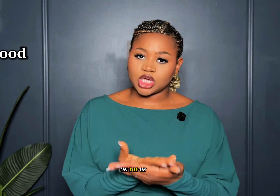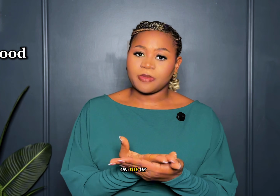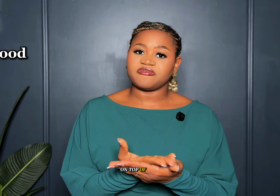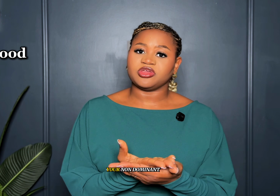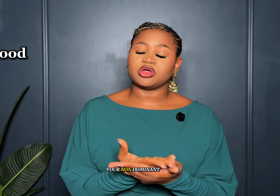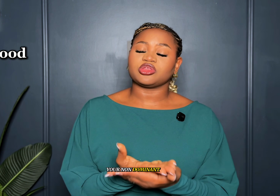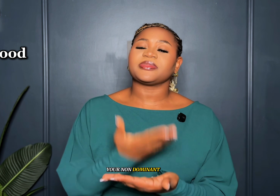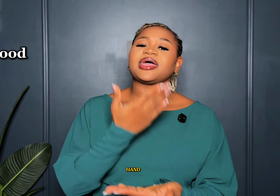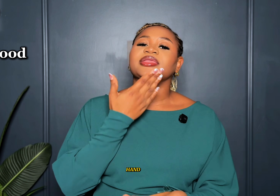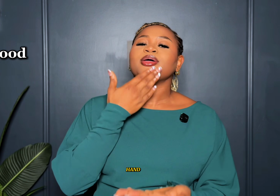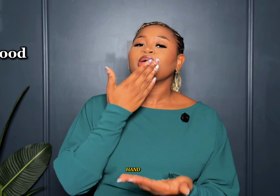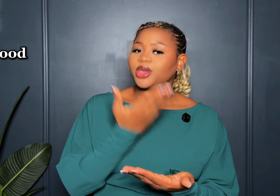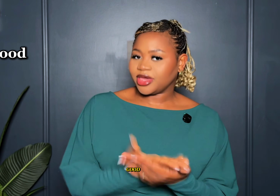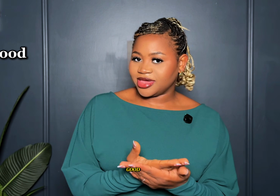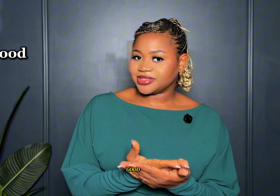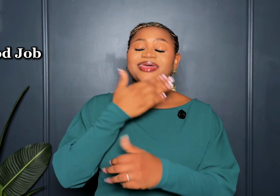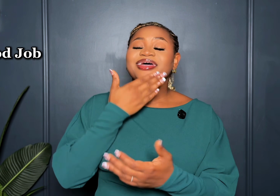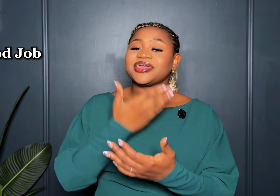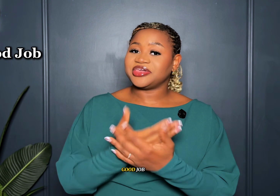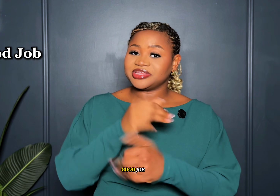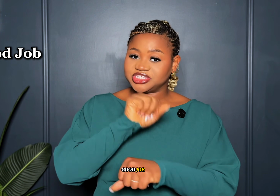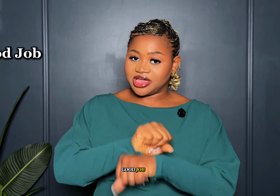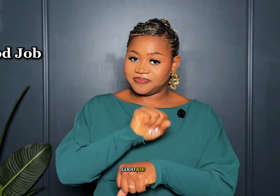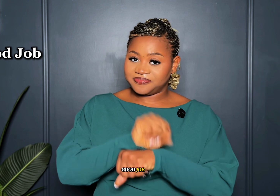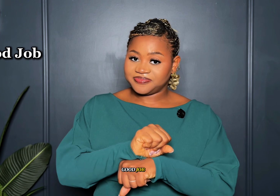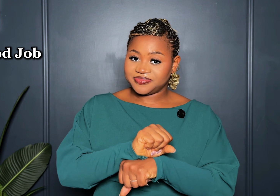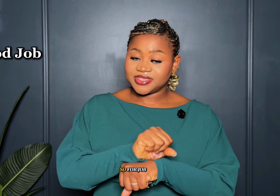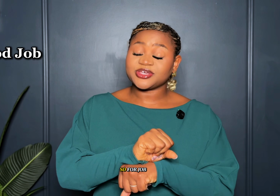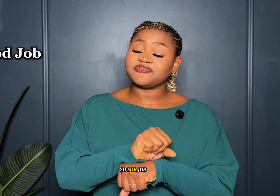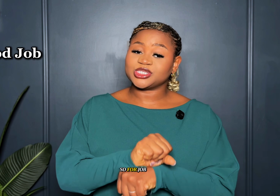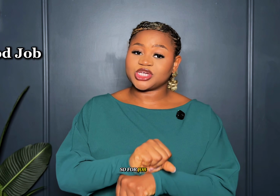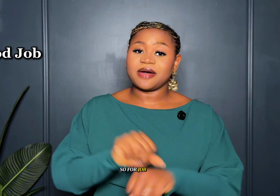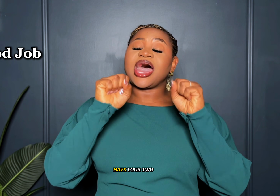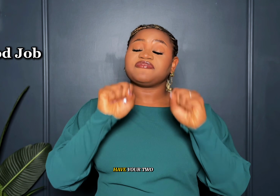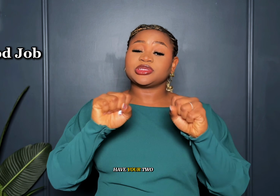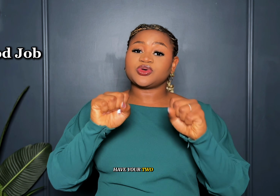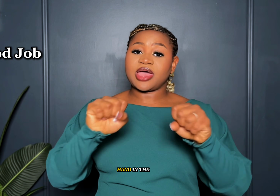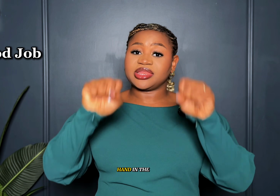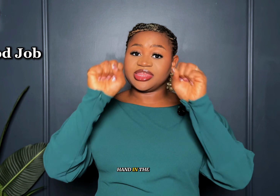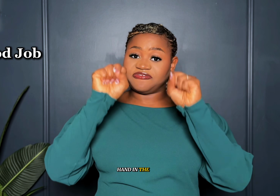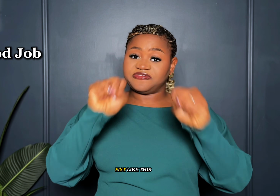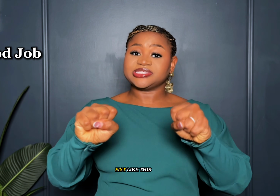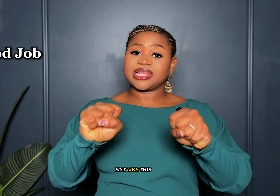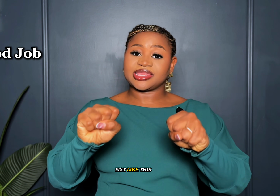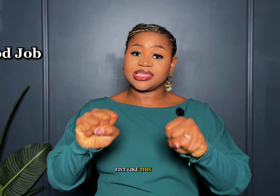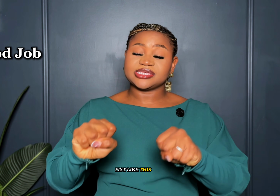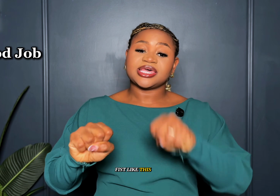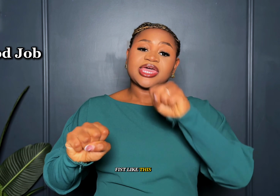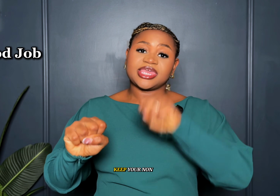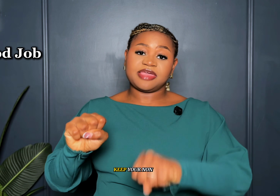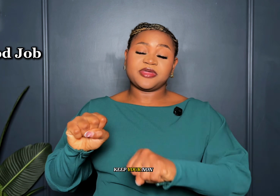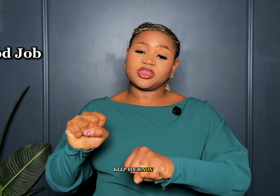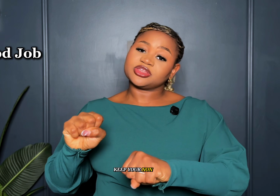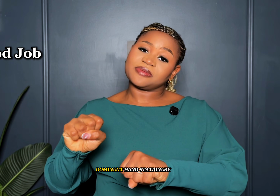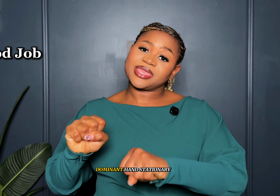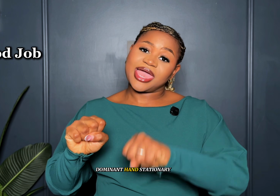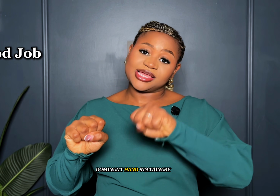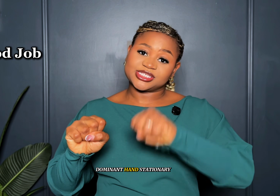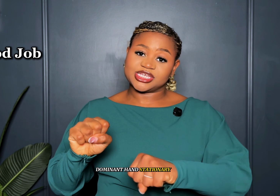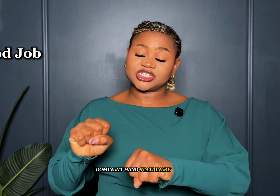of your non-dominant hand. Good. Good job. So for job, have your two hands in the fist like this. Keep your non-dominant hand stationary.